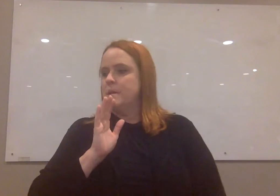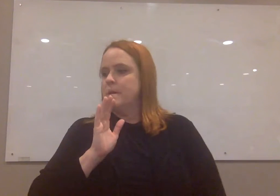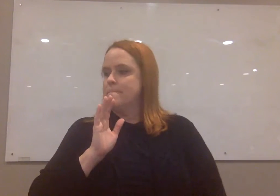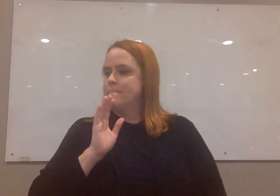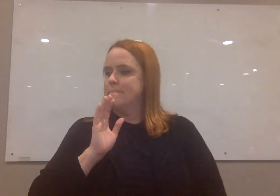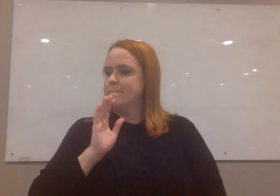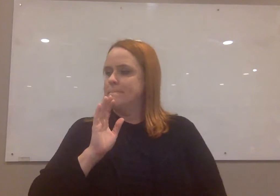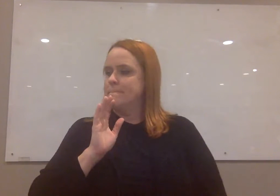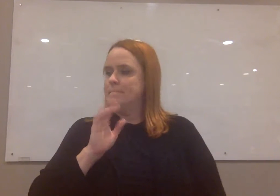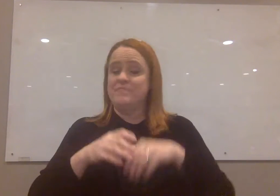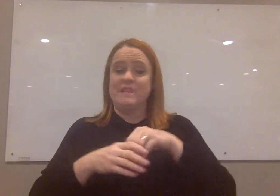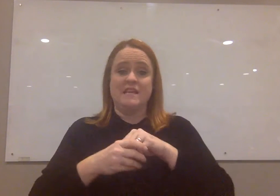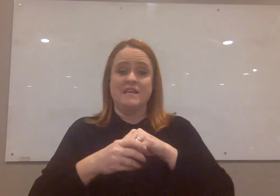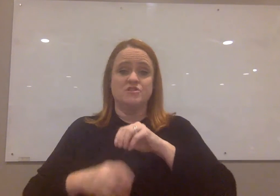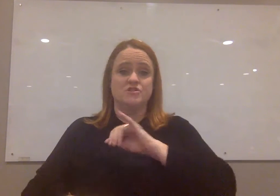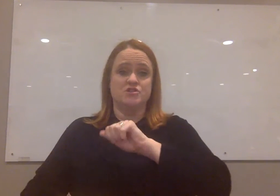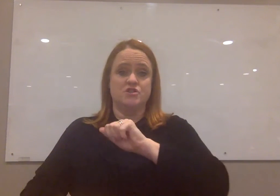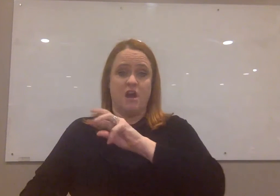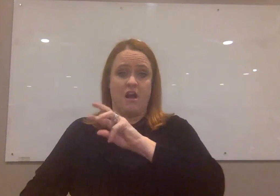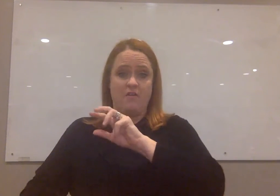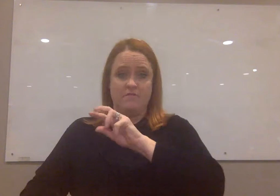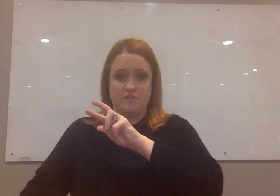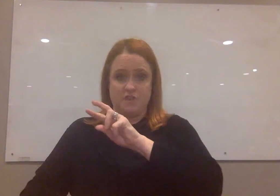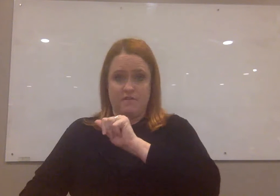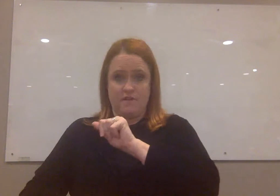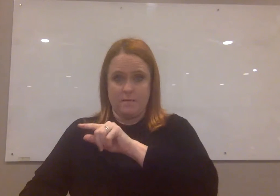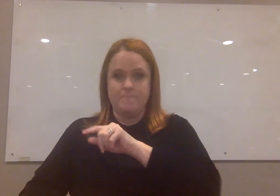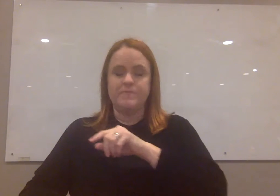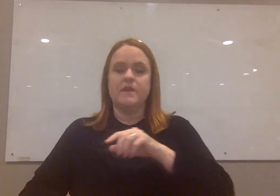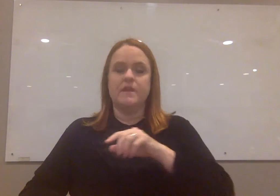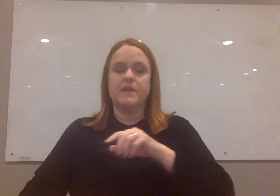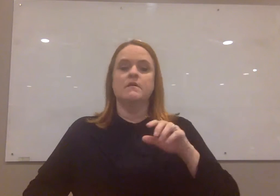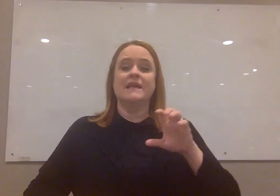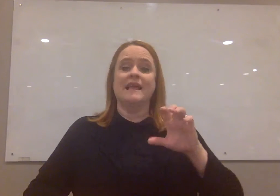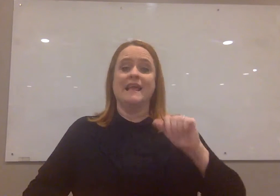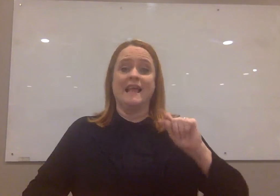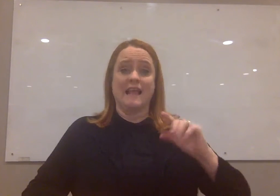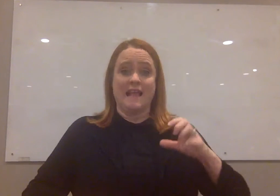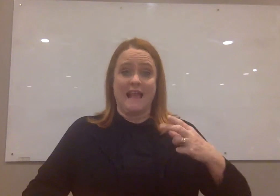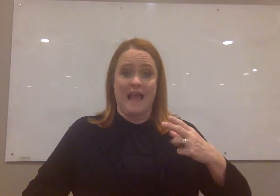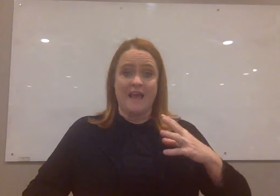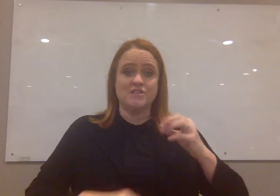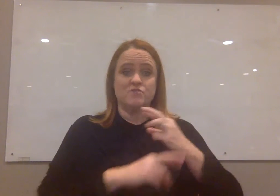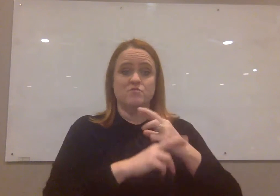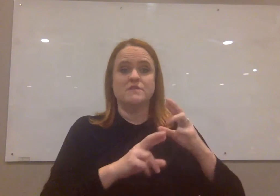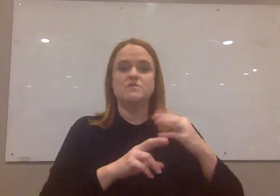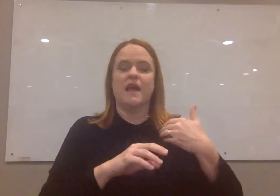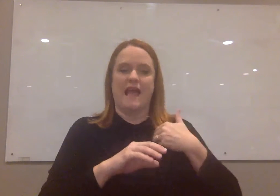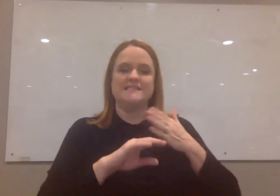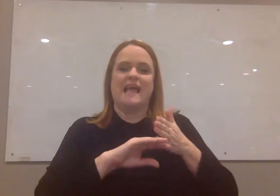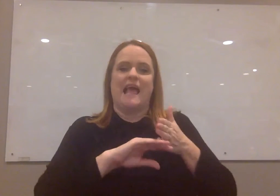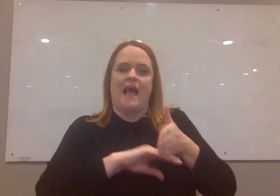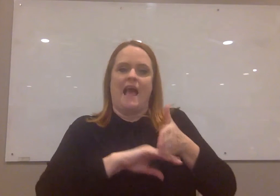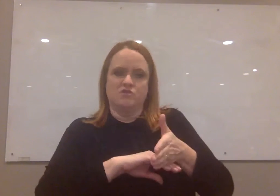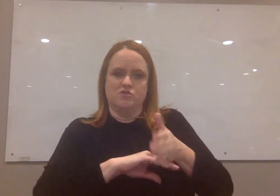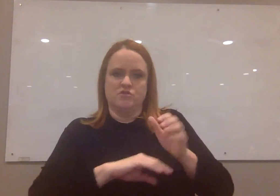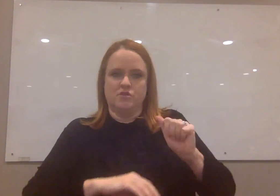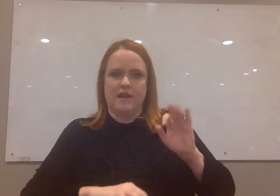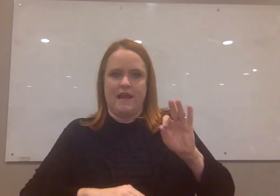in Java, there's an after clause for catch or rescue where you will run this chunk of code whether the error happened